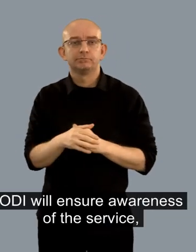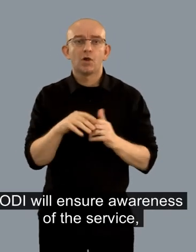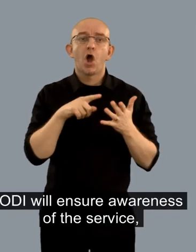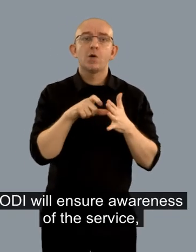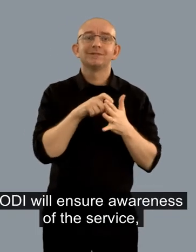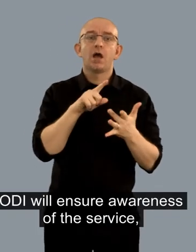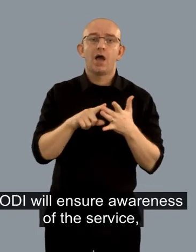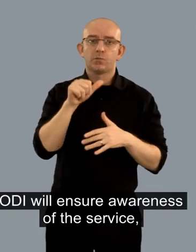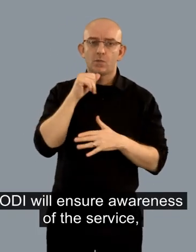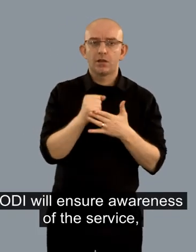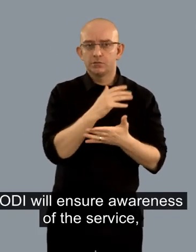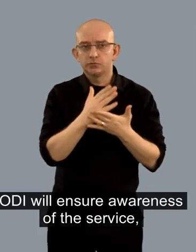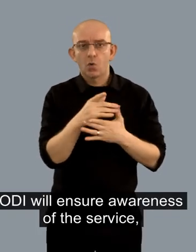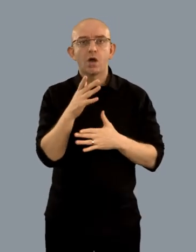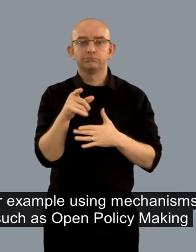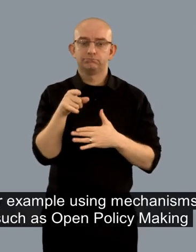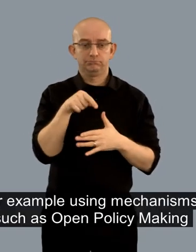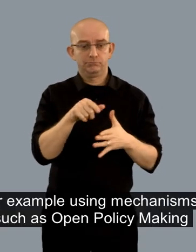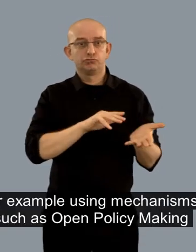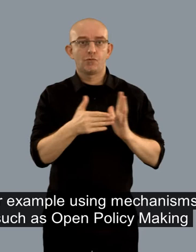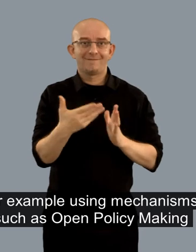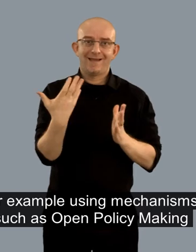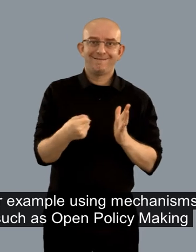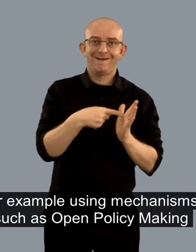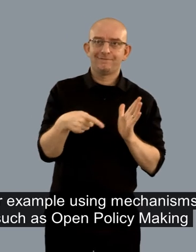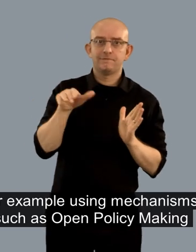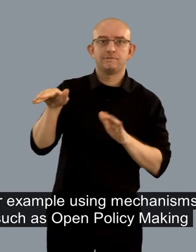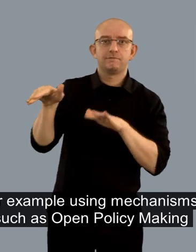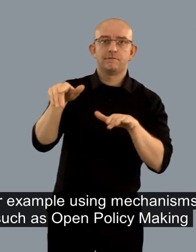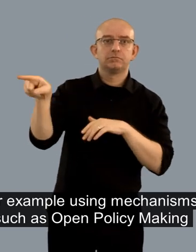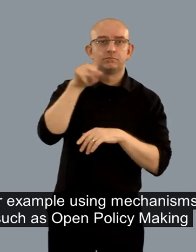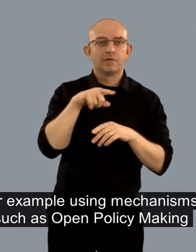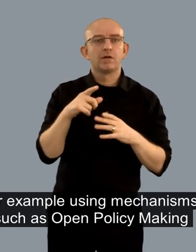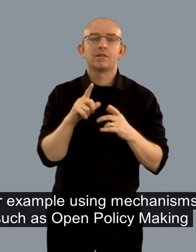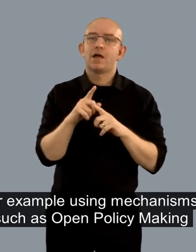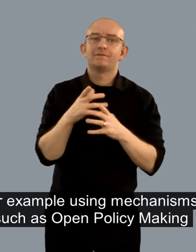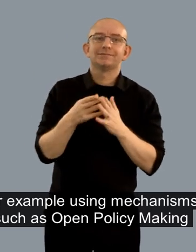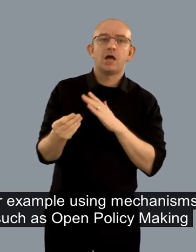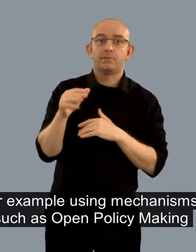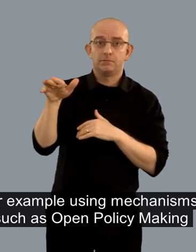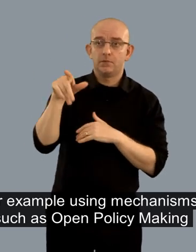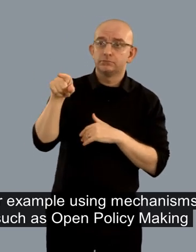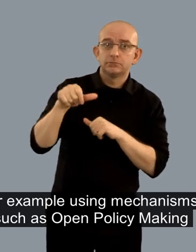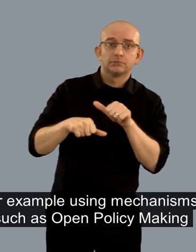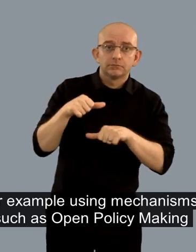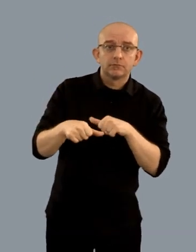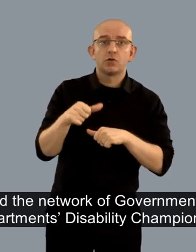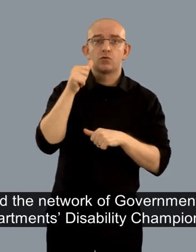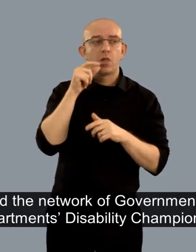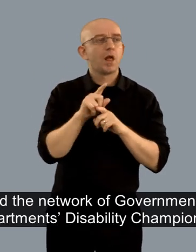will ensure awareness of the service, for example, using mechanisms such as open policy making and